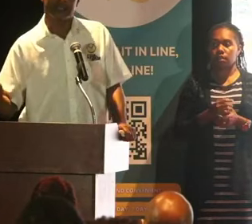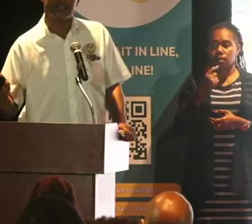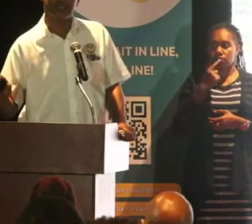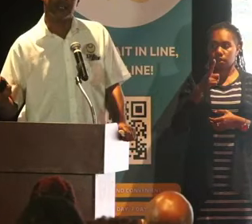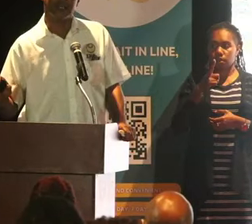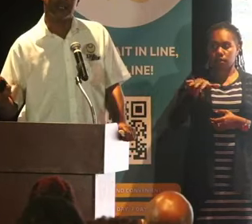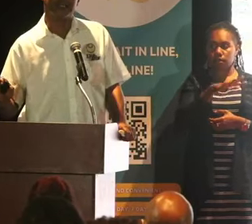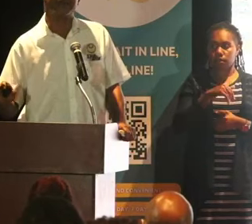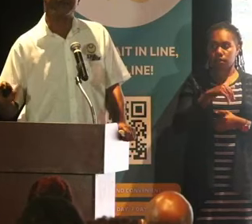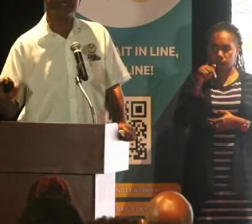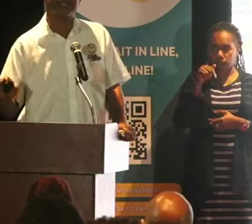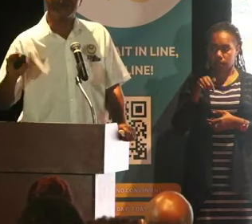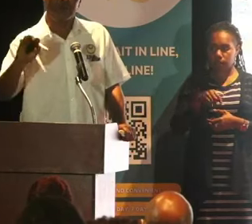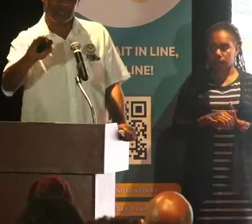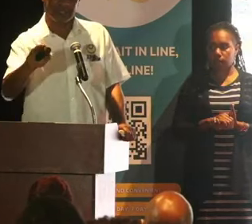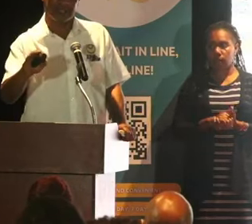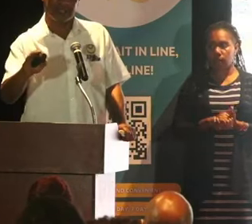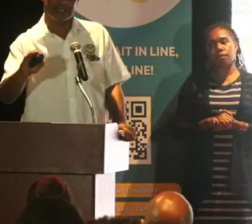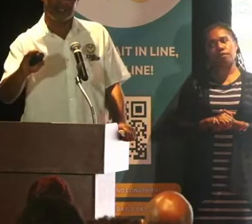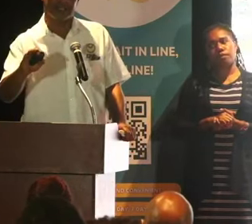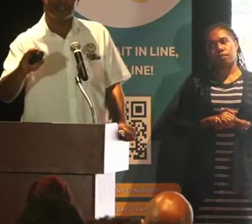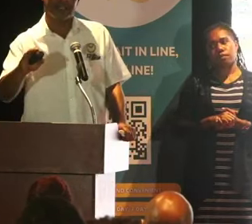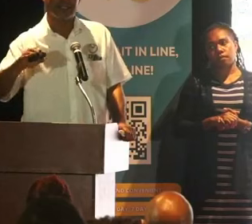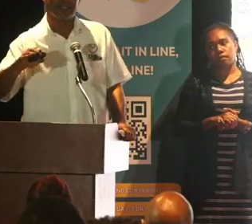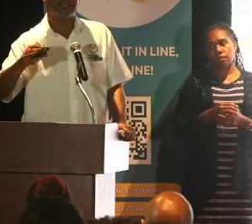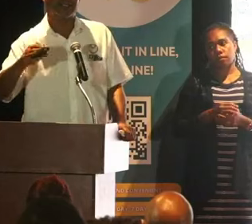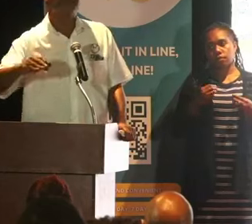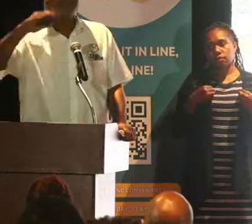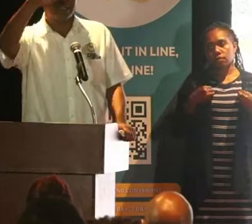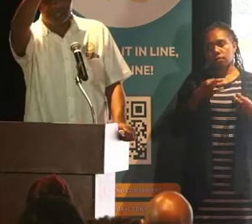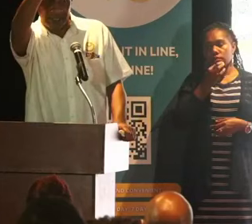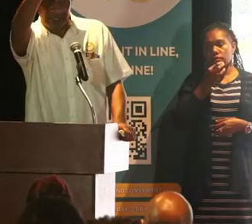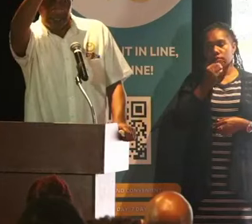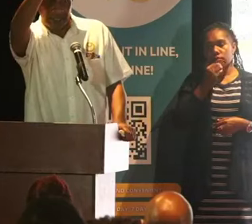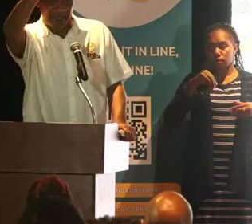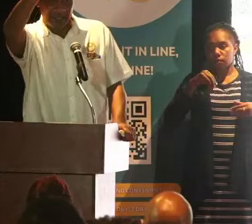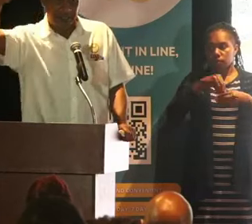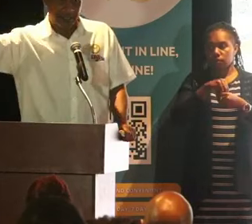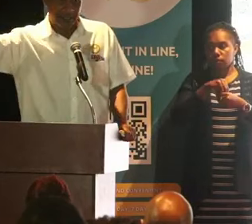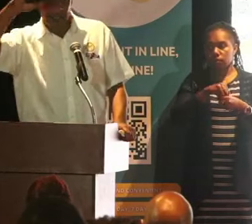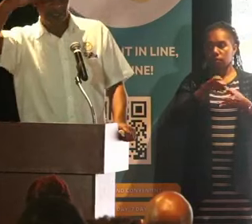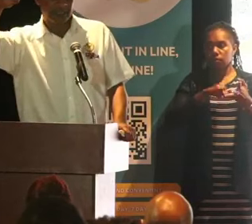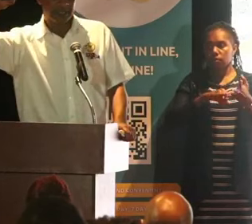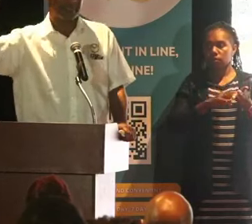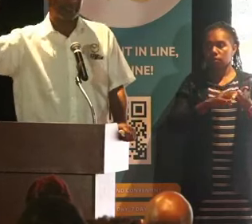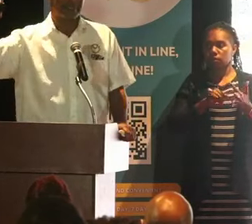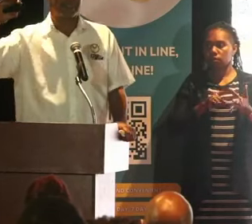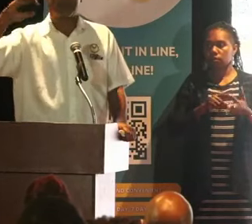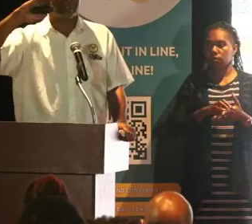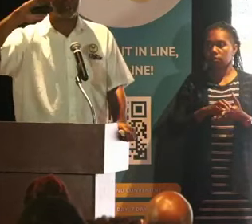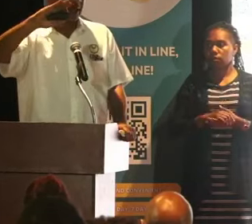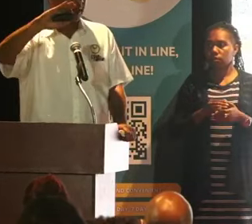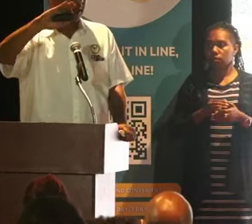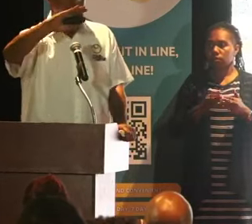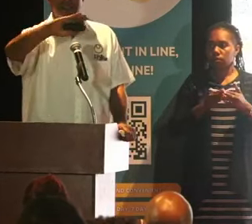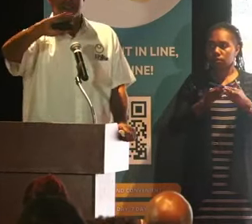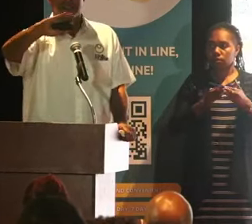businesses need to be included into some of the bigger mining companies or